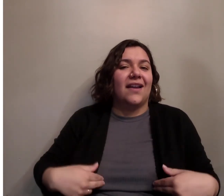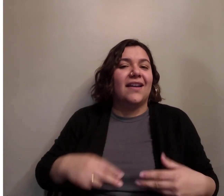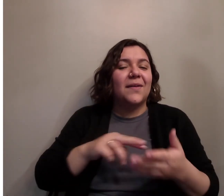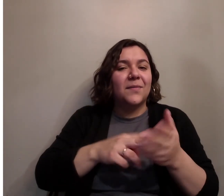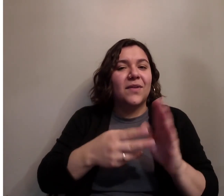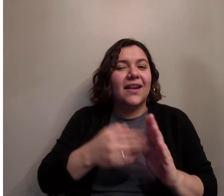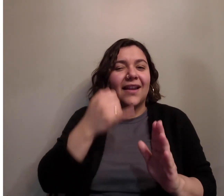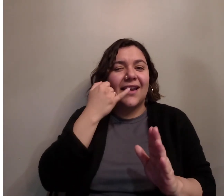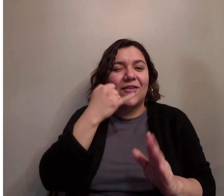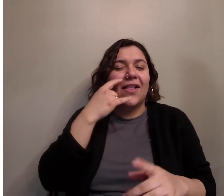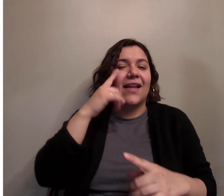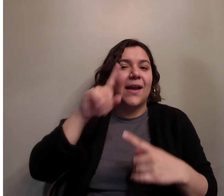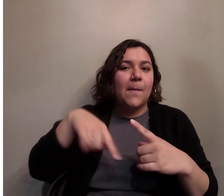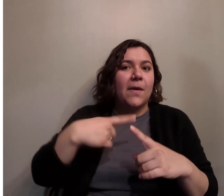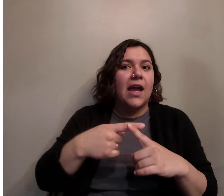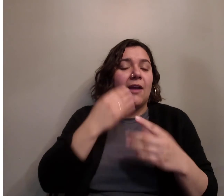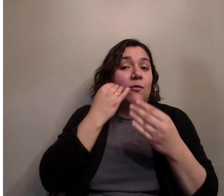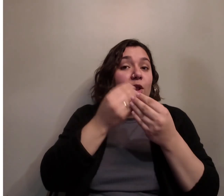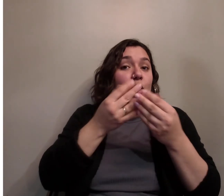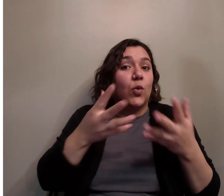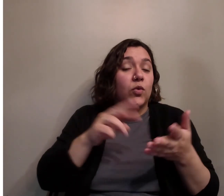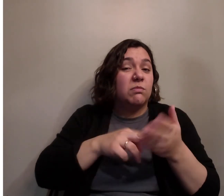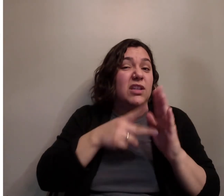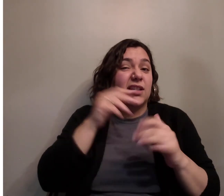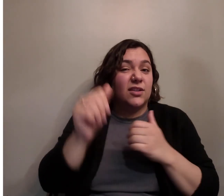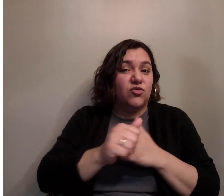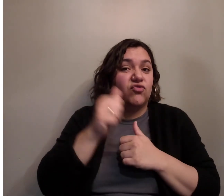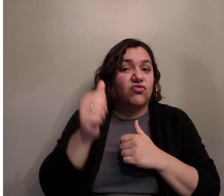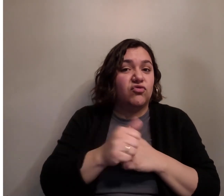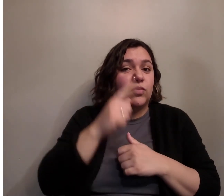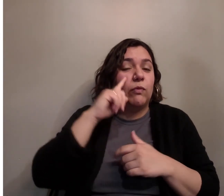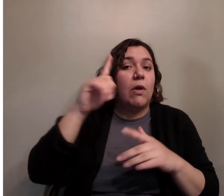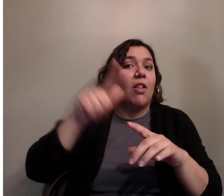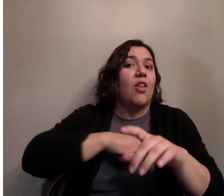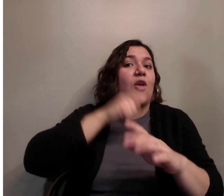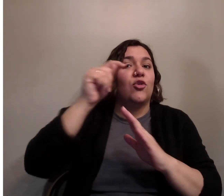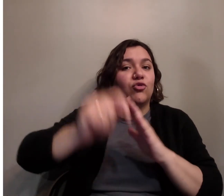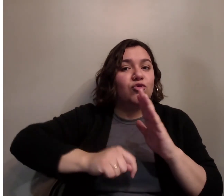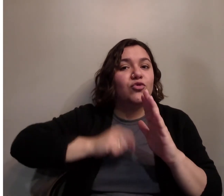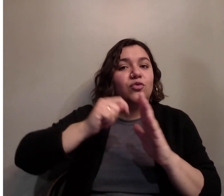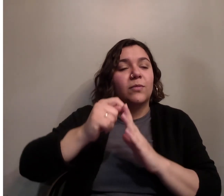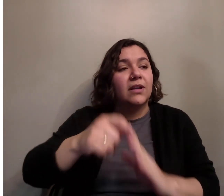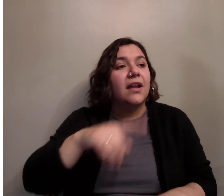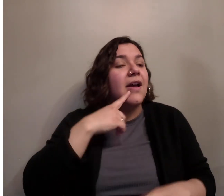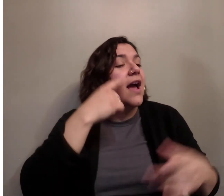that, that's really, really dangerous in the long run.